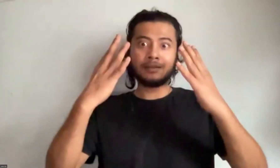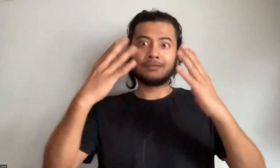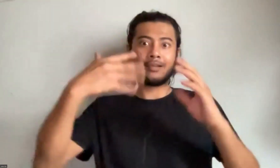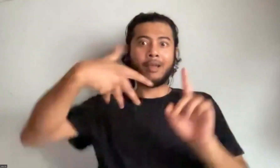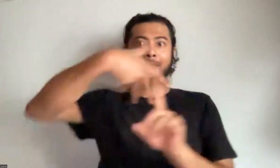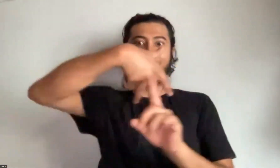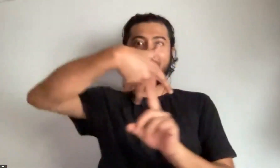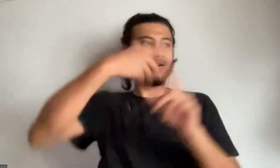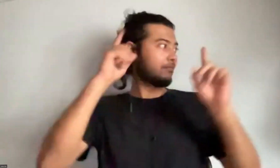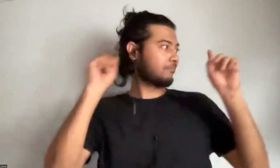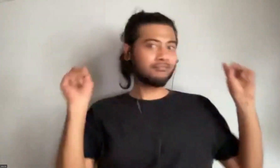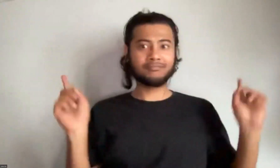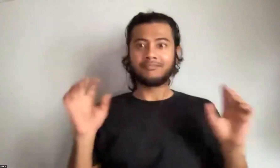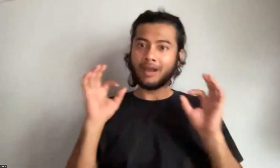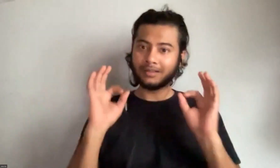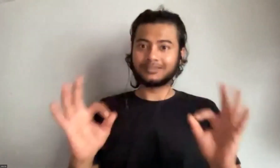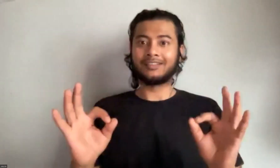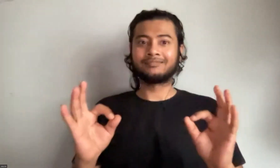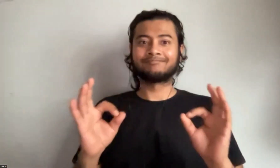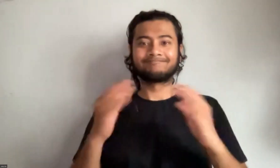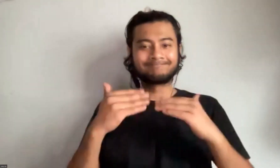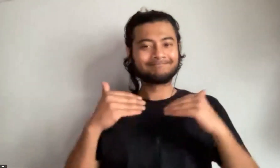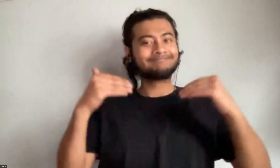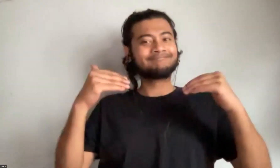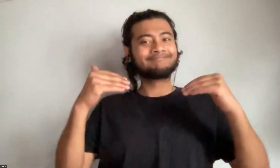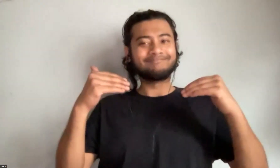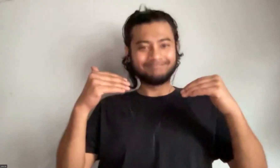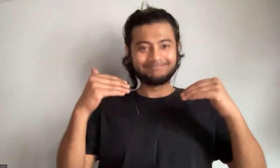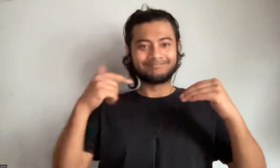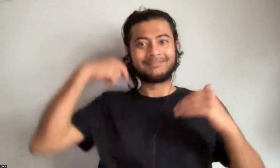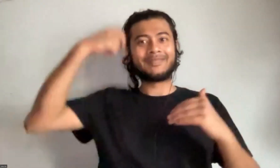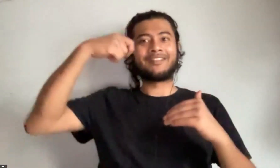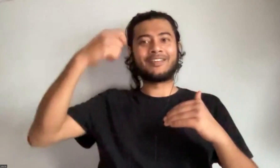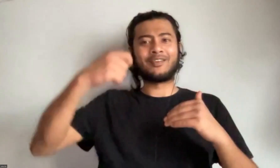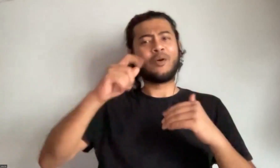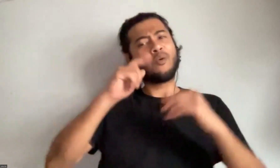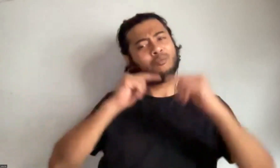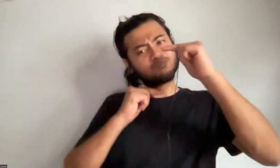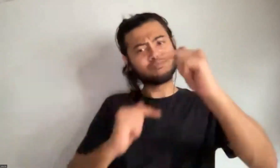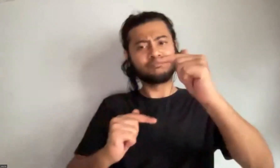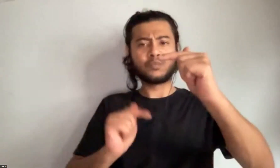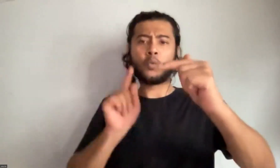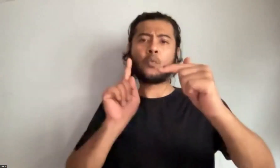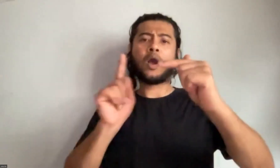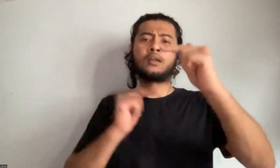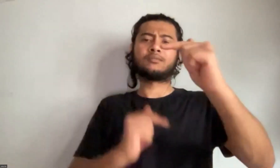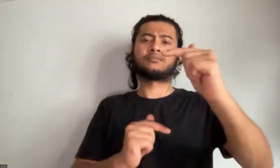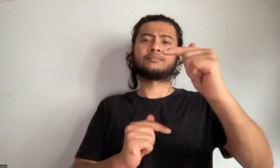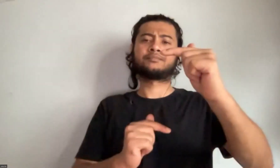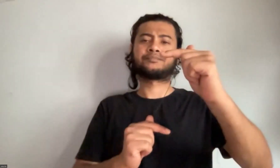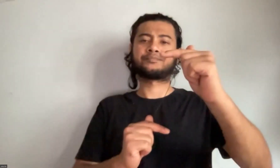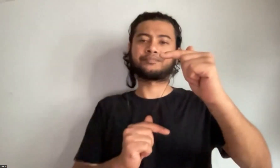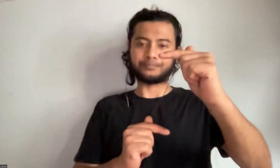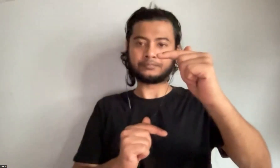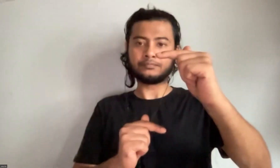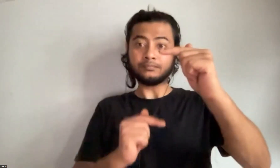can record a very happy video, and just once, just recite it once. No need to do it 2 3